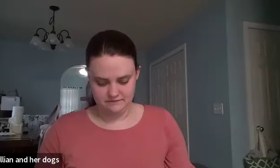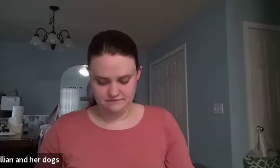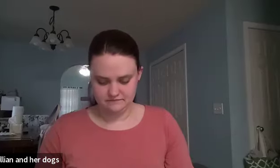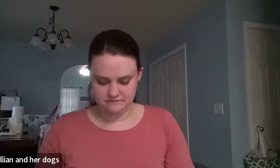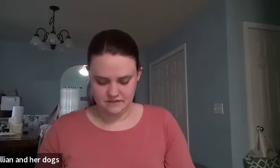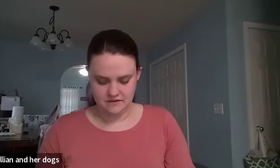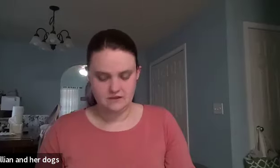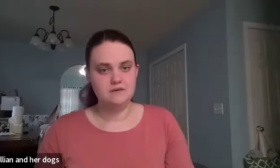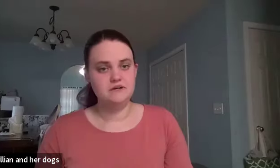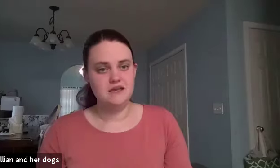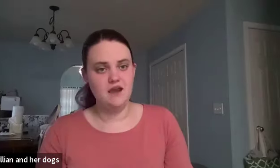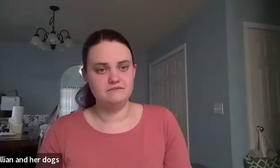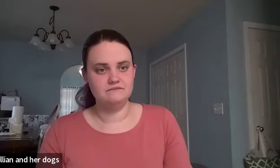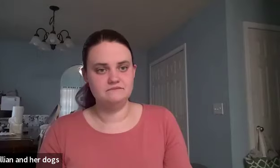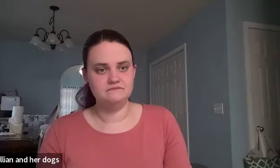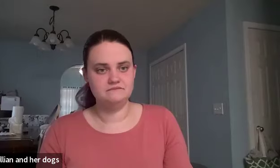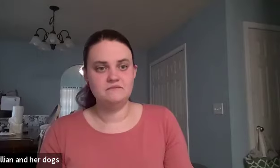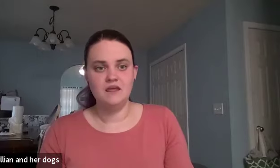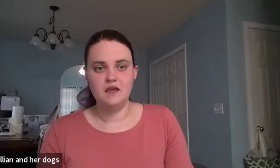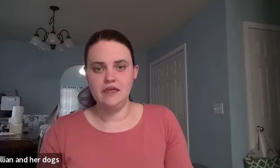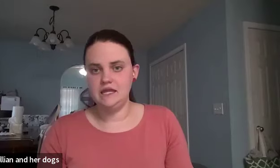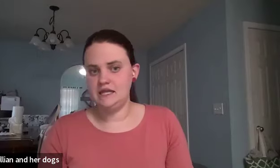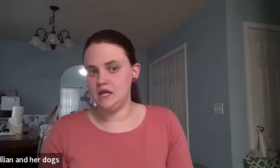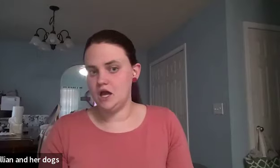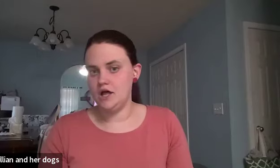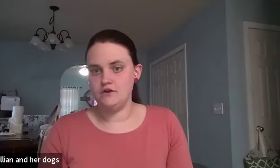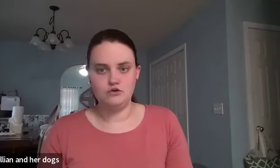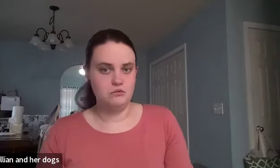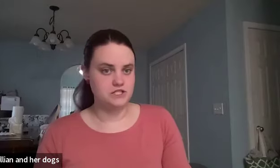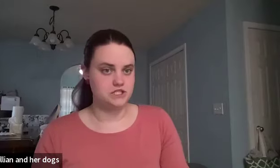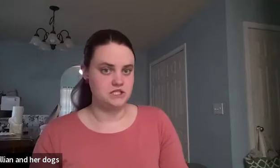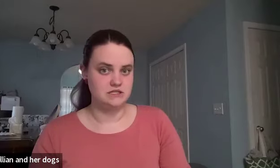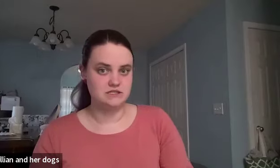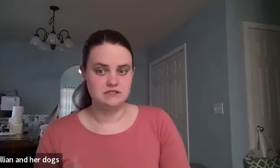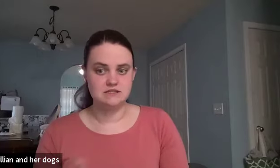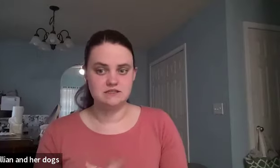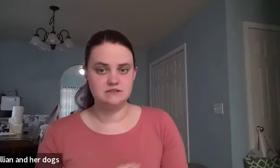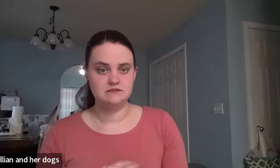that. But yeah. Any other questions?